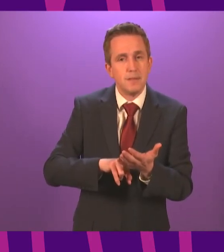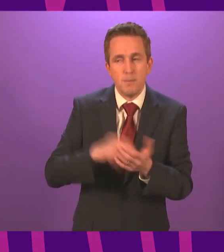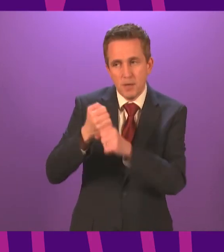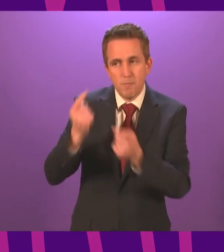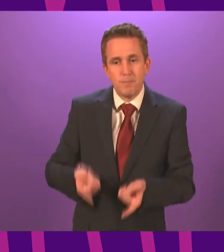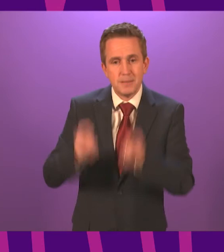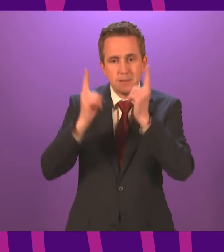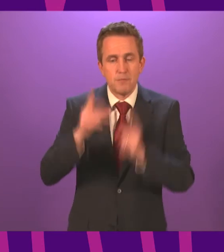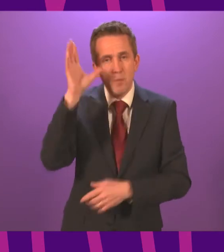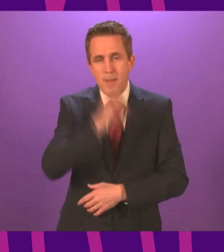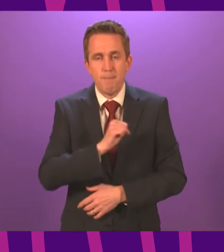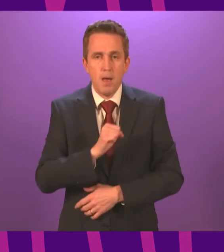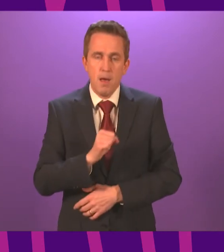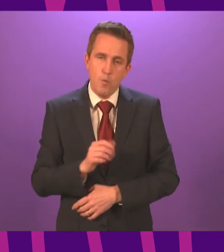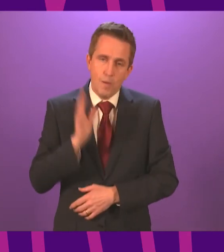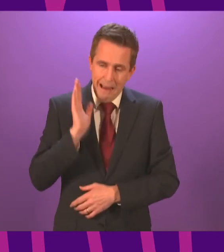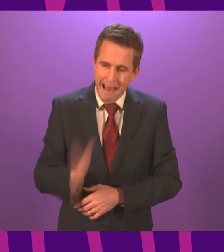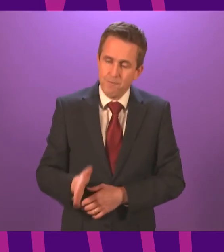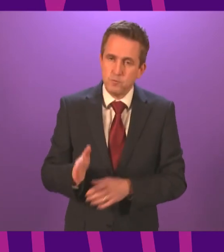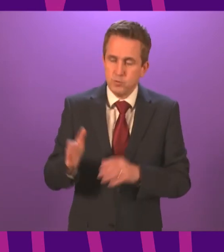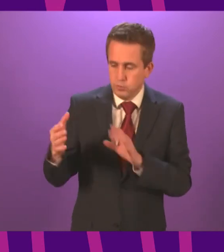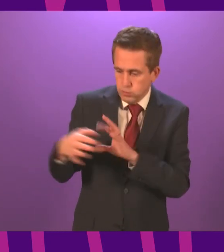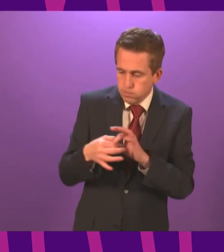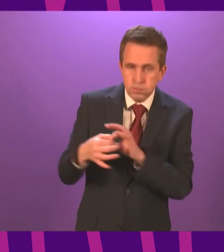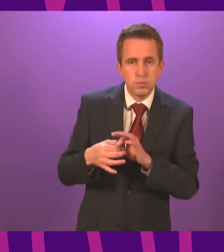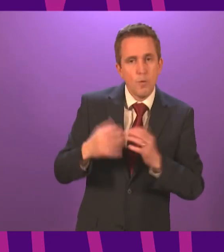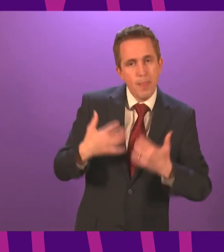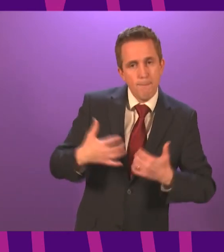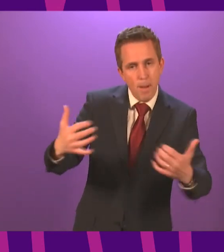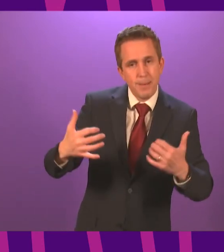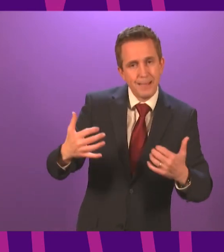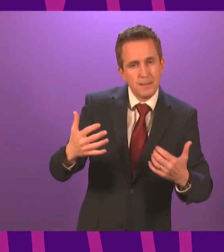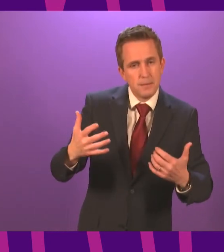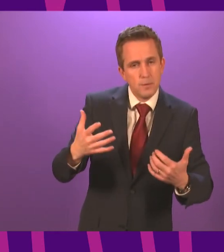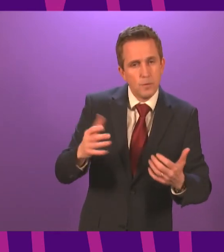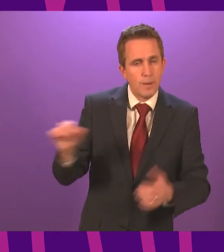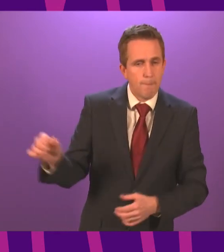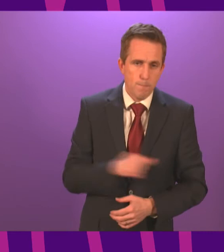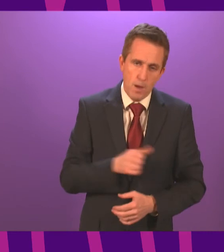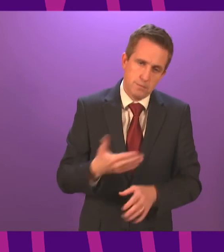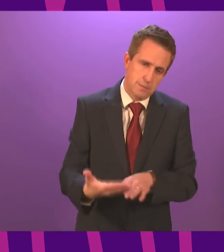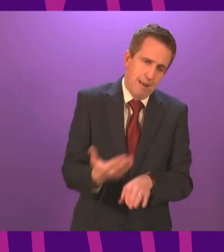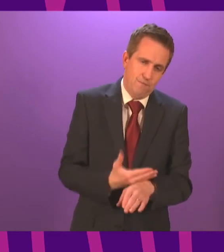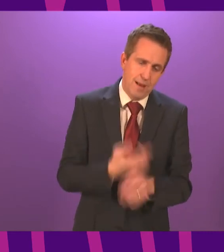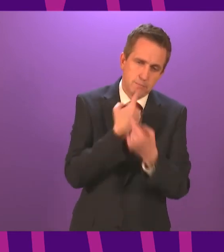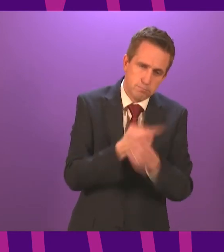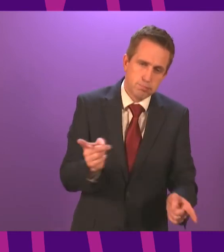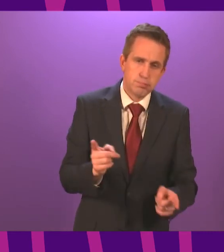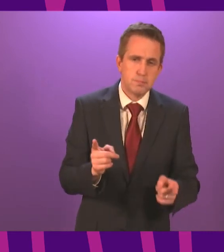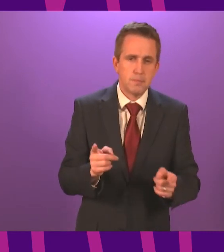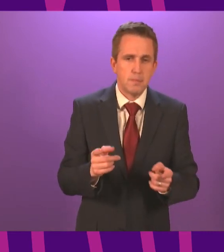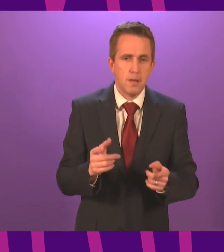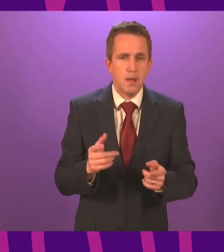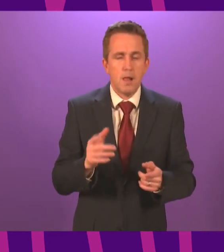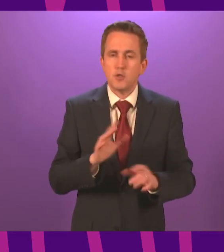for granted. They need to meet them halfway. That means giving sensible warning of changes, stop holding